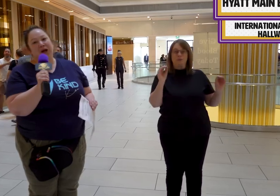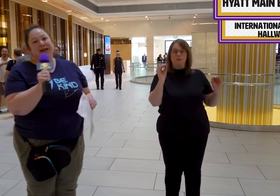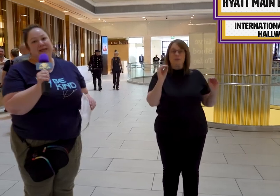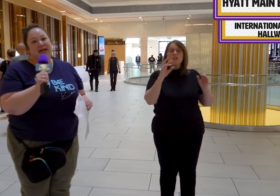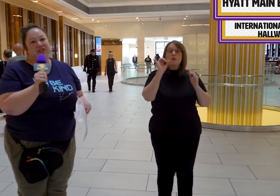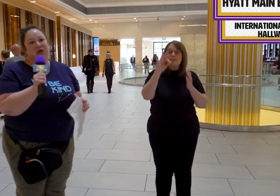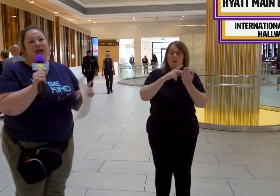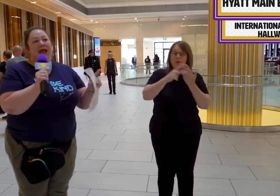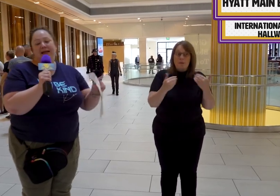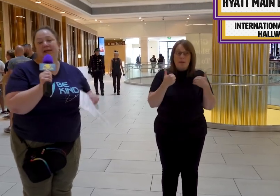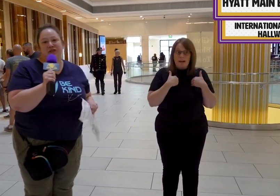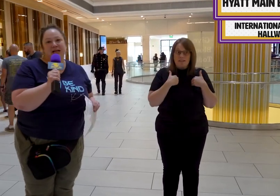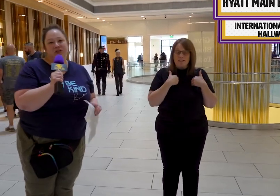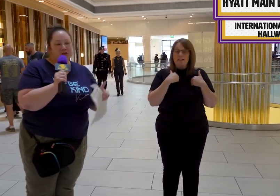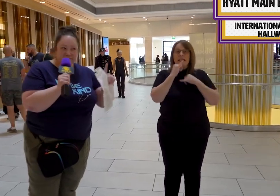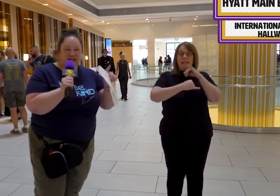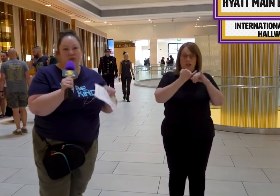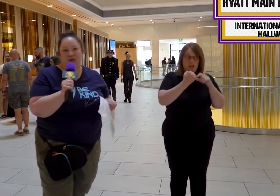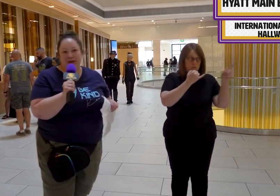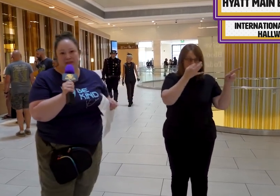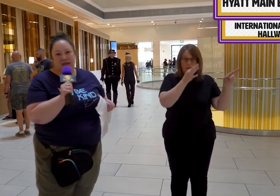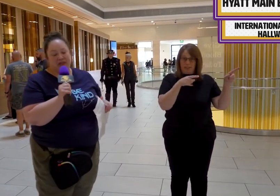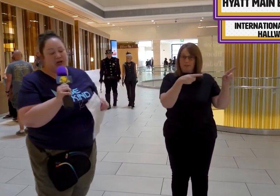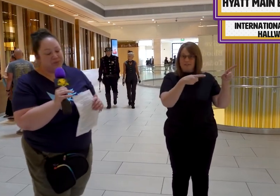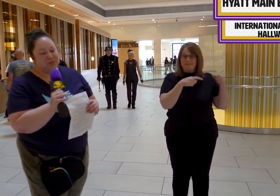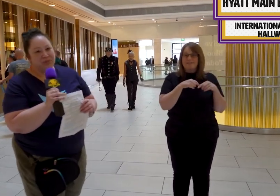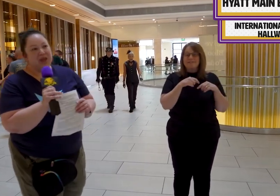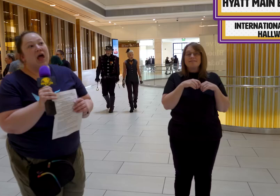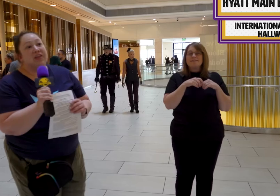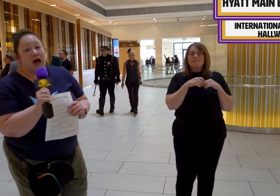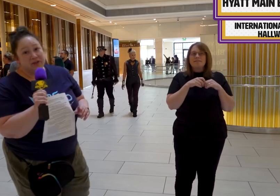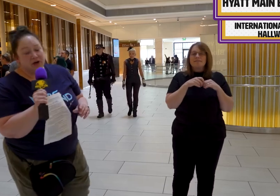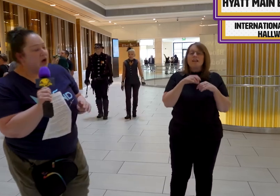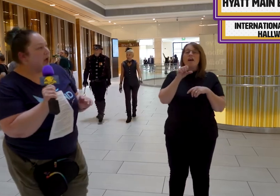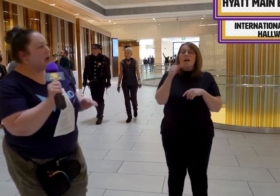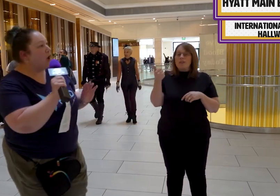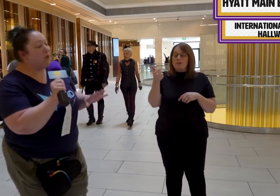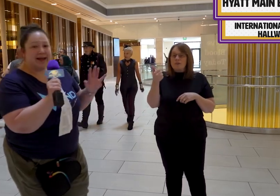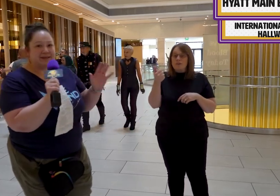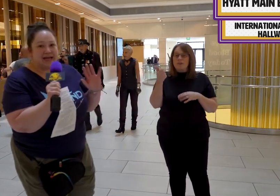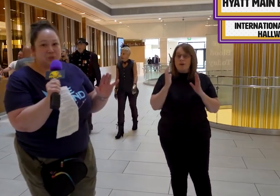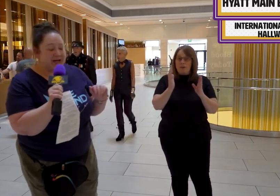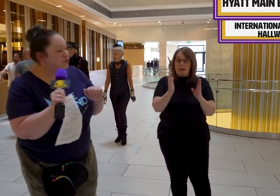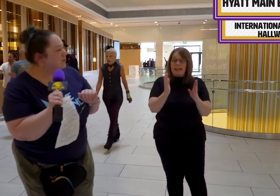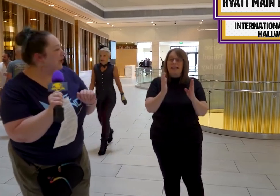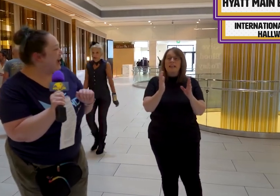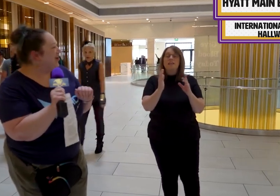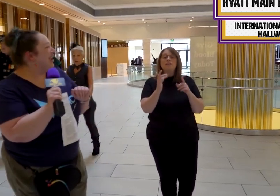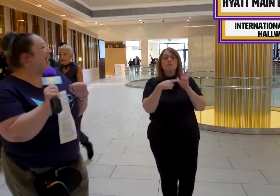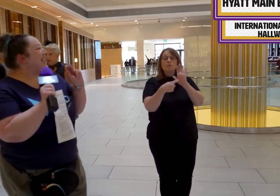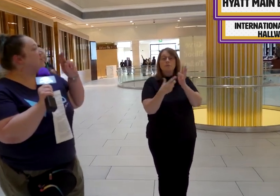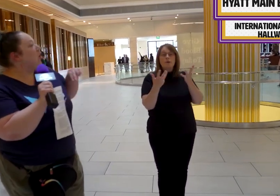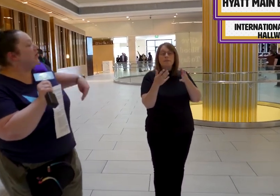some programming to get to in International, that's one of the ways to get there. The other hallway / bridge to